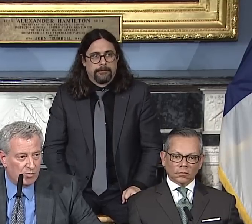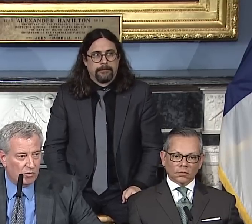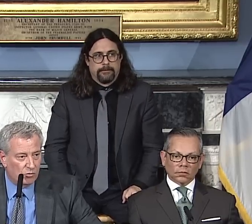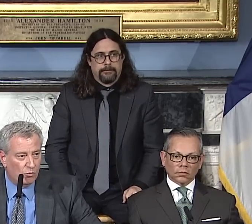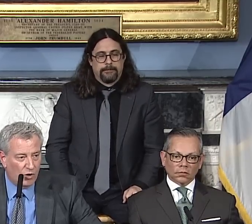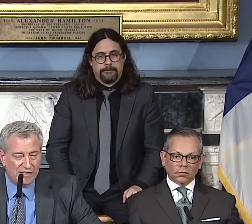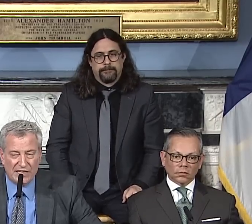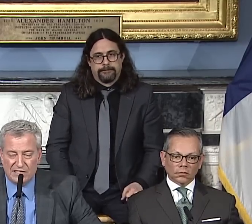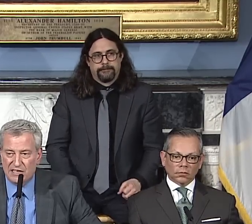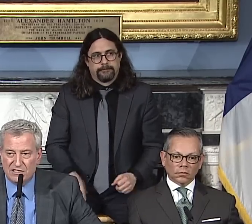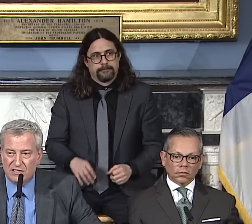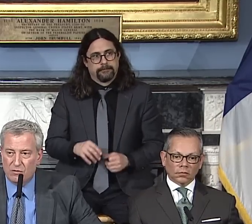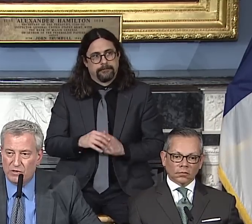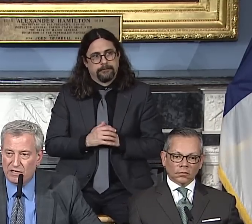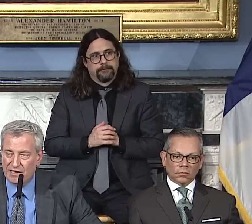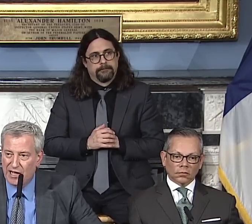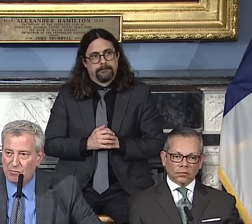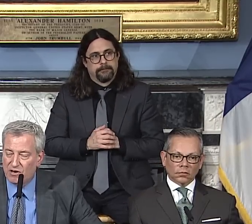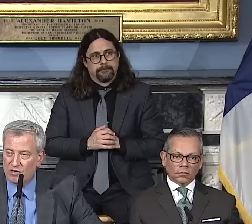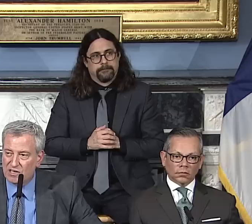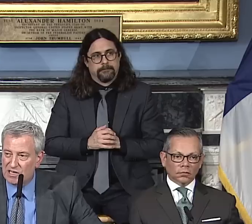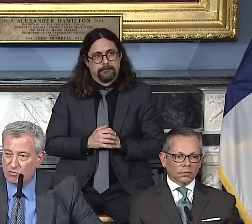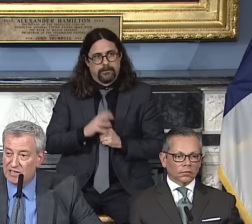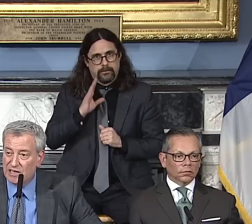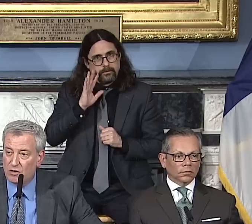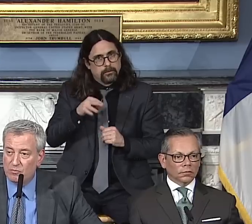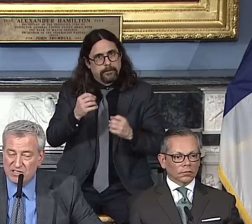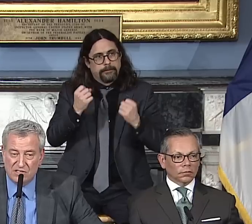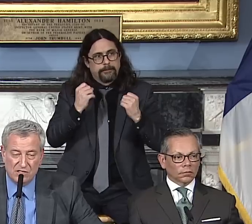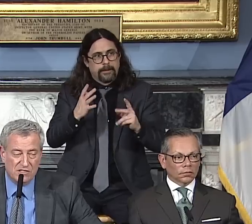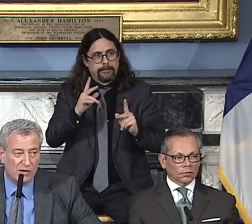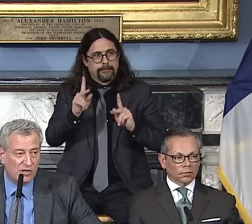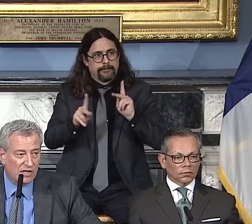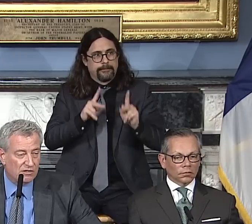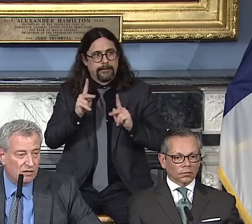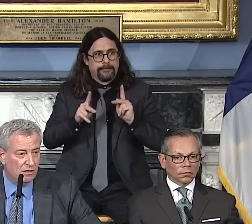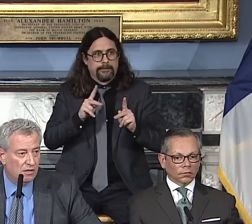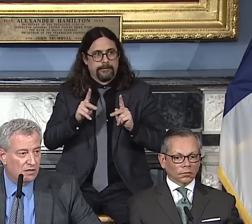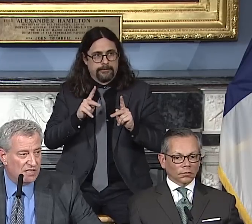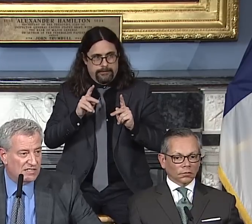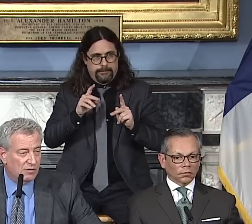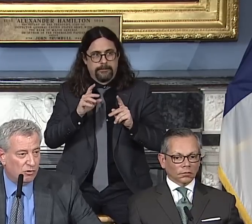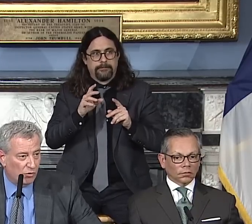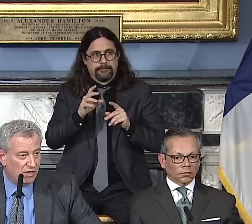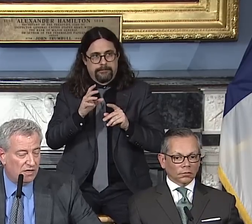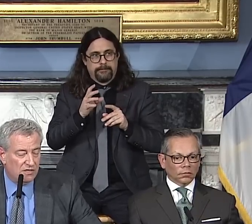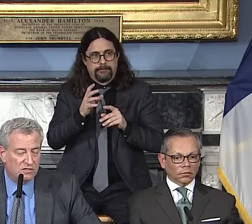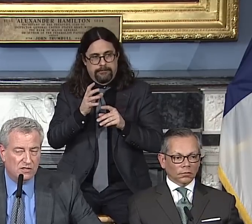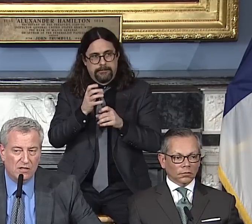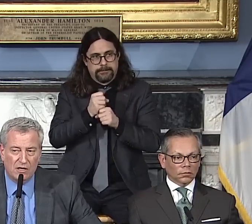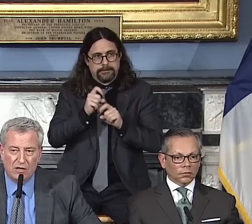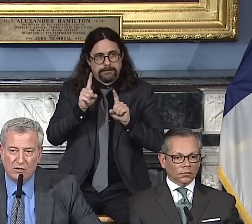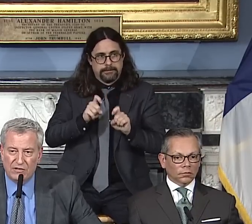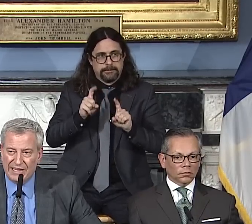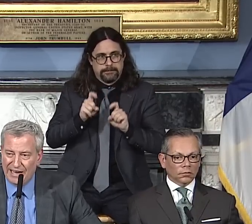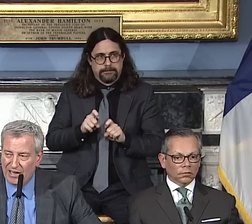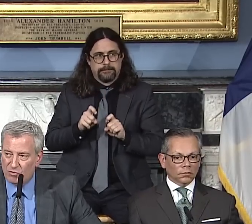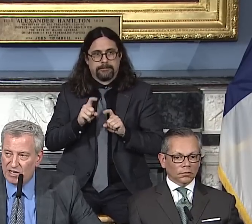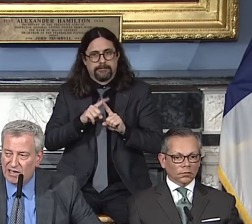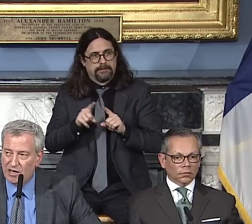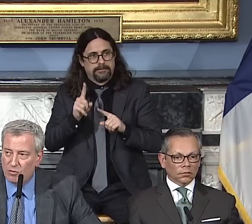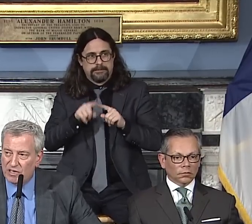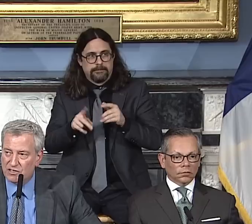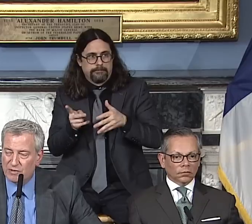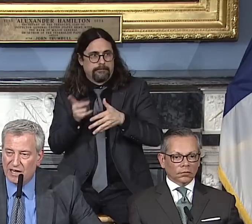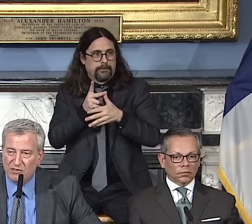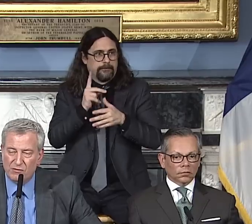many people who want to get tested that we cannot prioritize right now, businesses that would like to test employees that can't